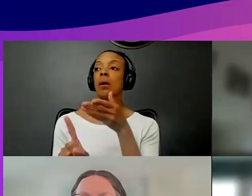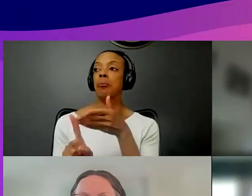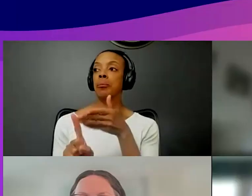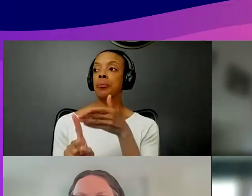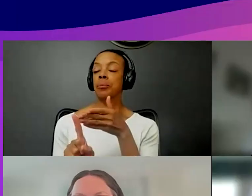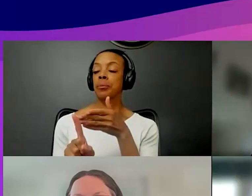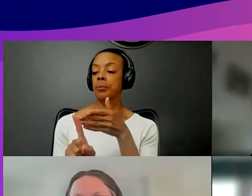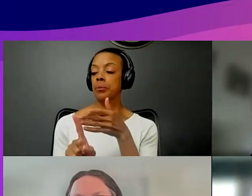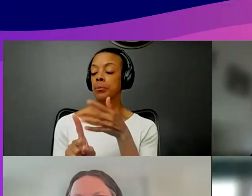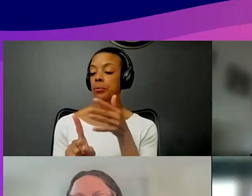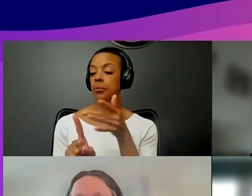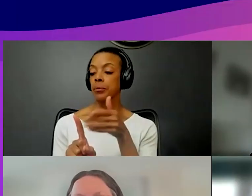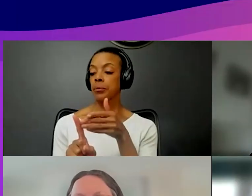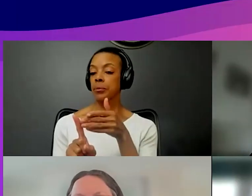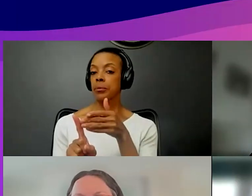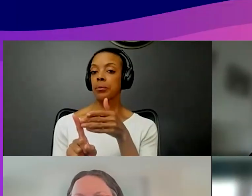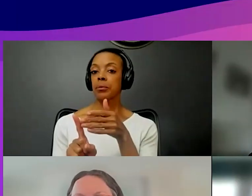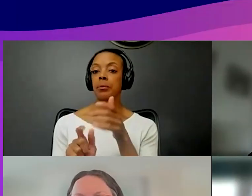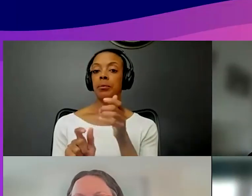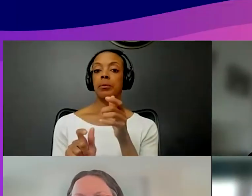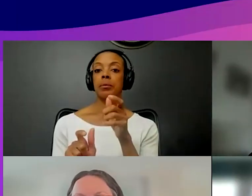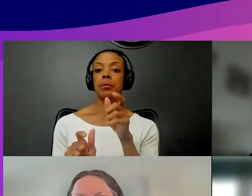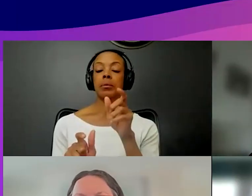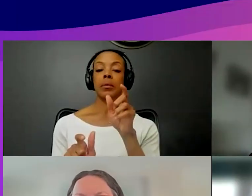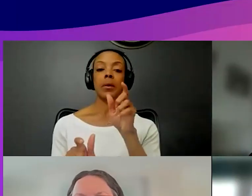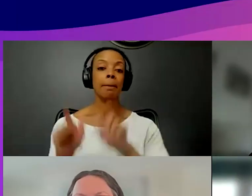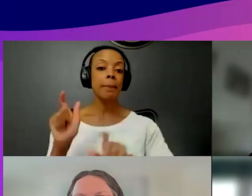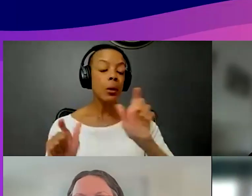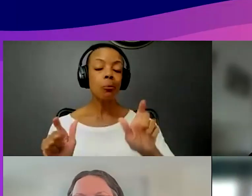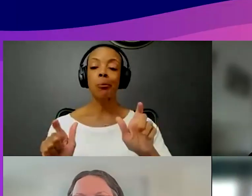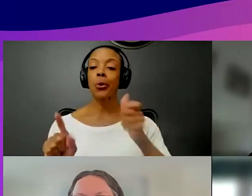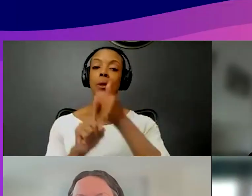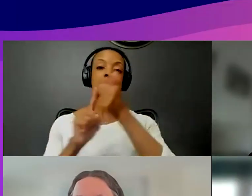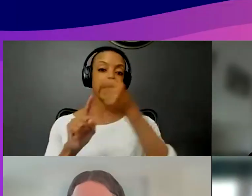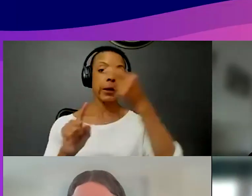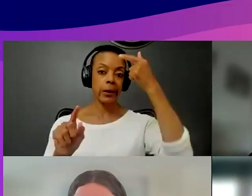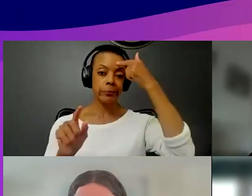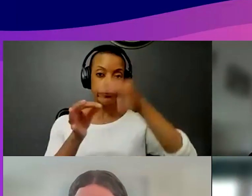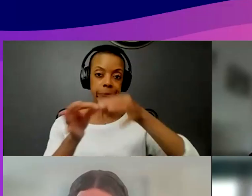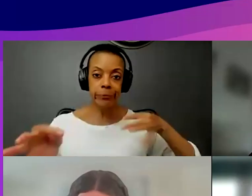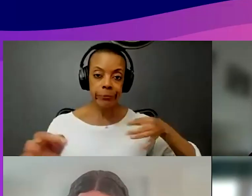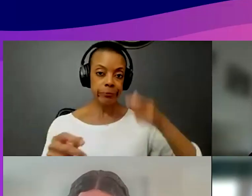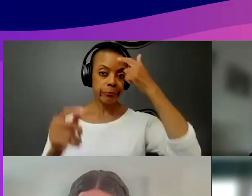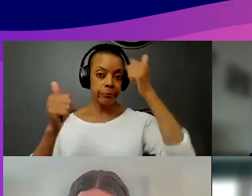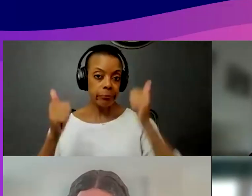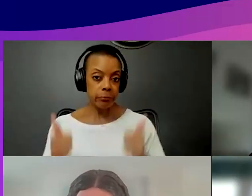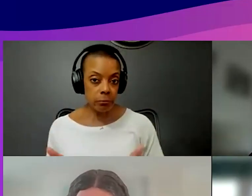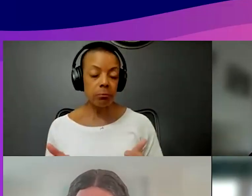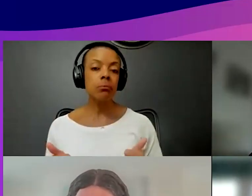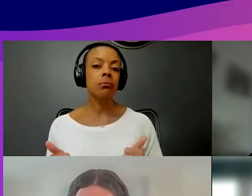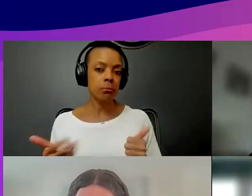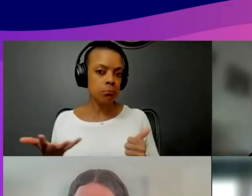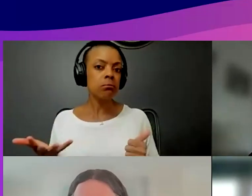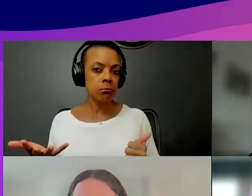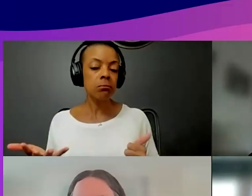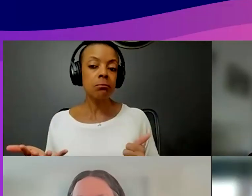are inapt, so they have really bad cognitive deficit. It's, you know, but and also if